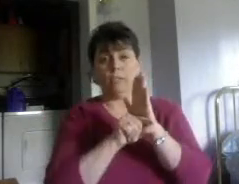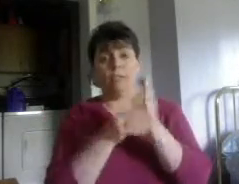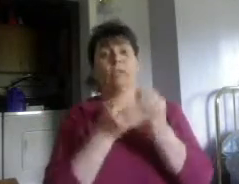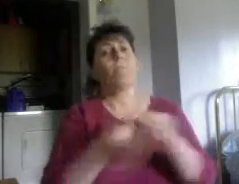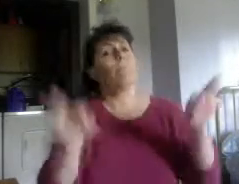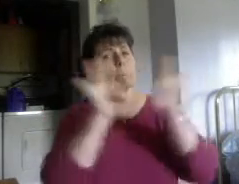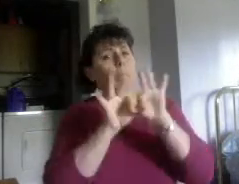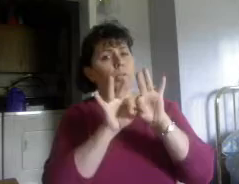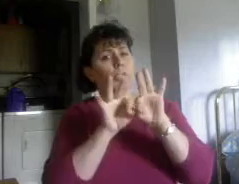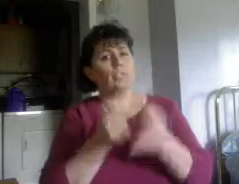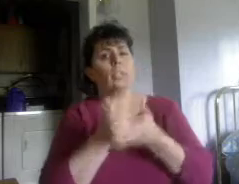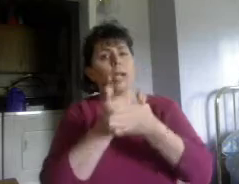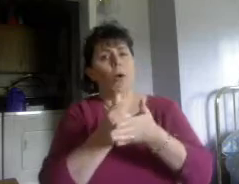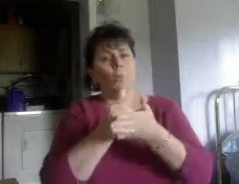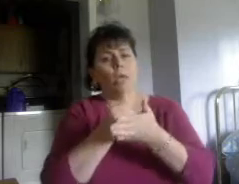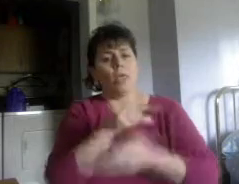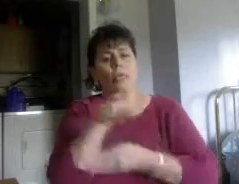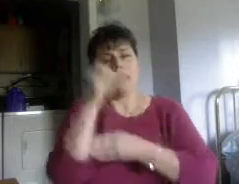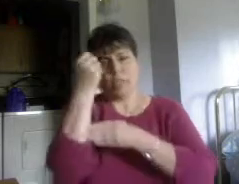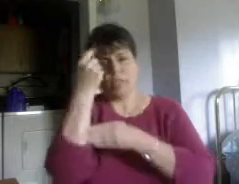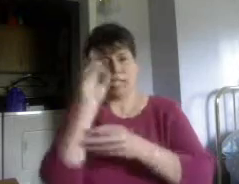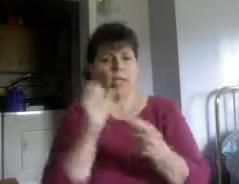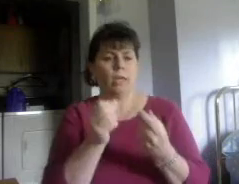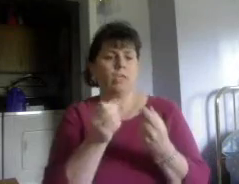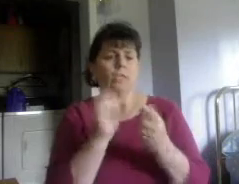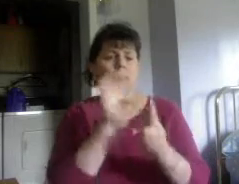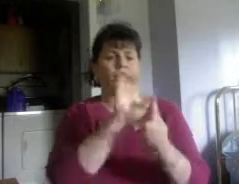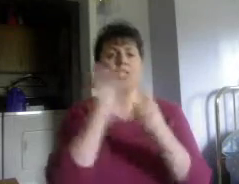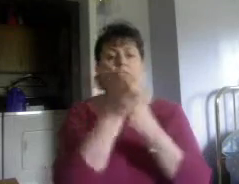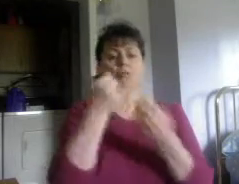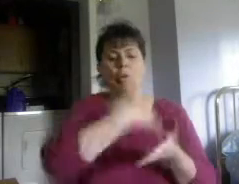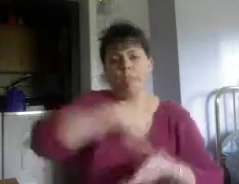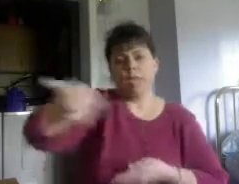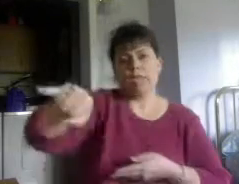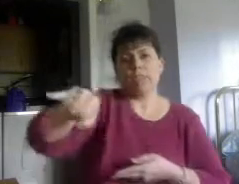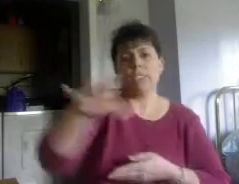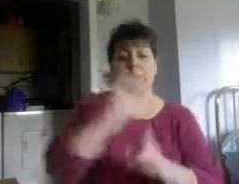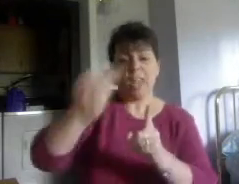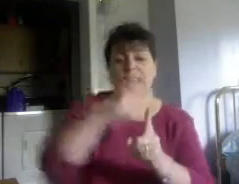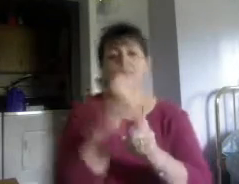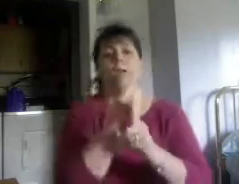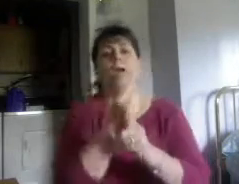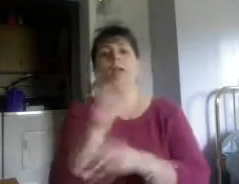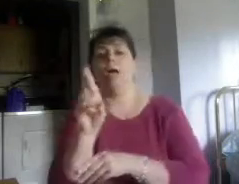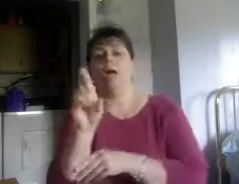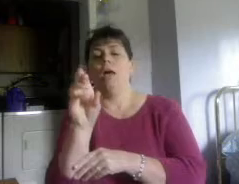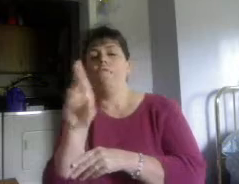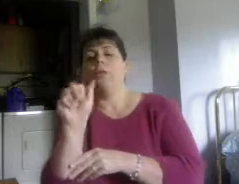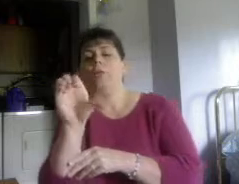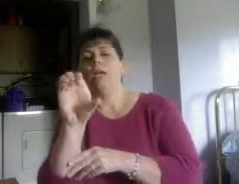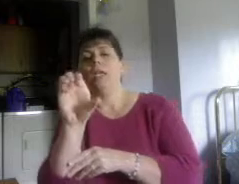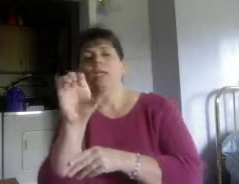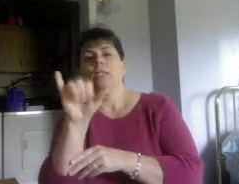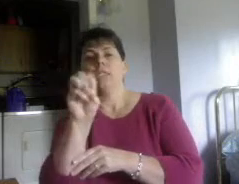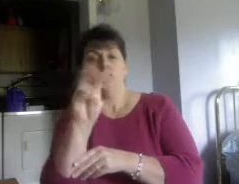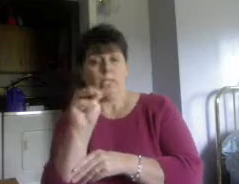them understand the meaning of cultural boundaries and the impacts of racism on our lives. My aims are to assist you in helping the teenagers